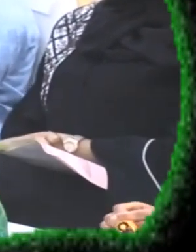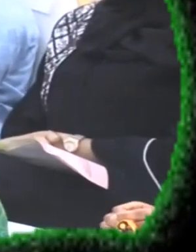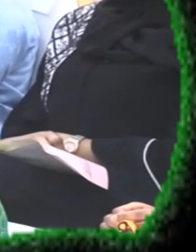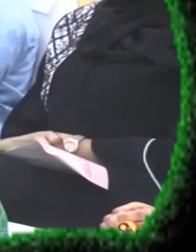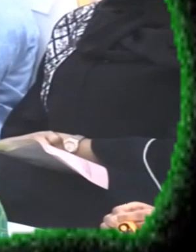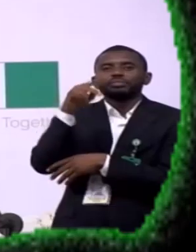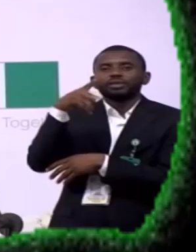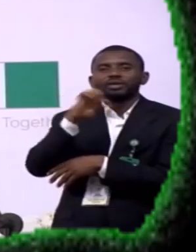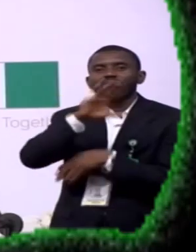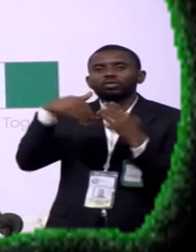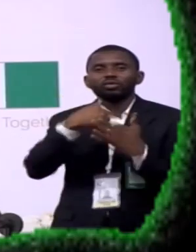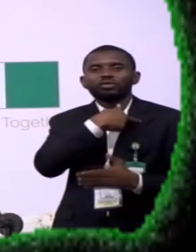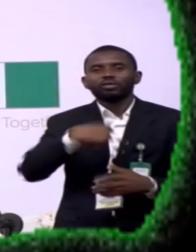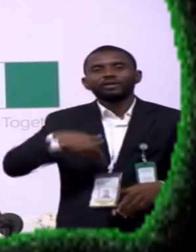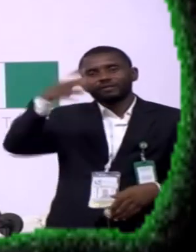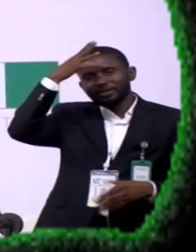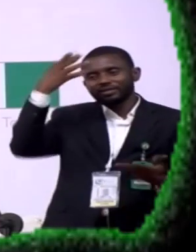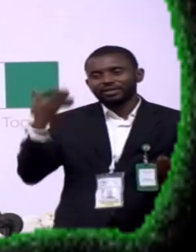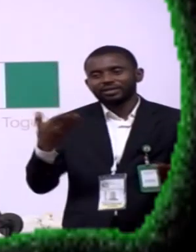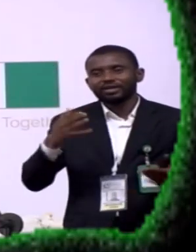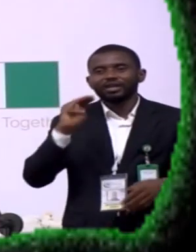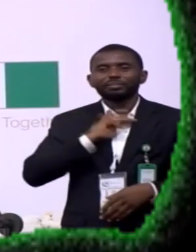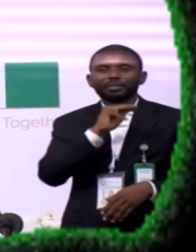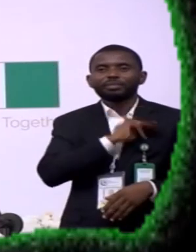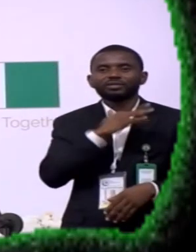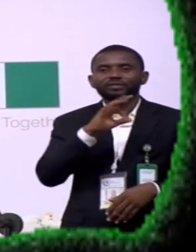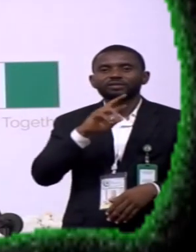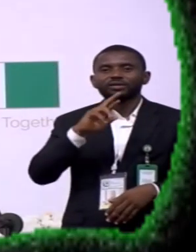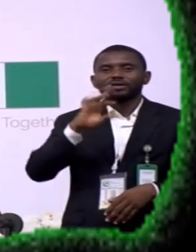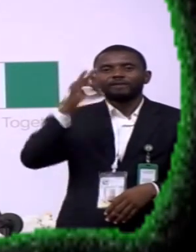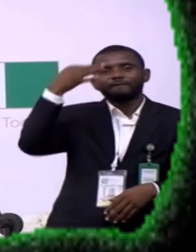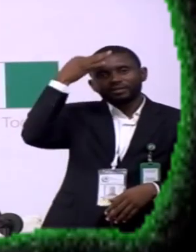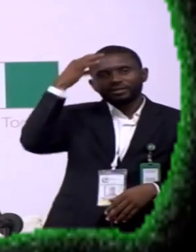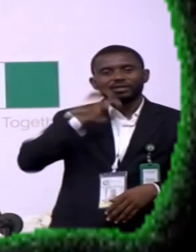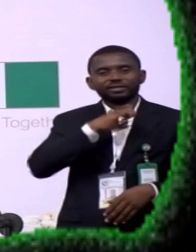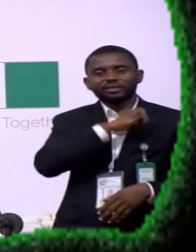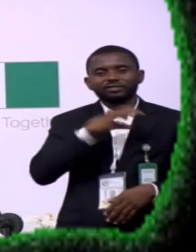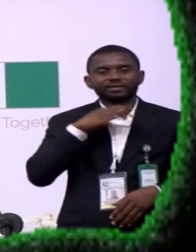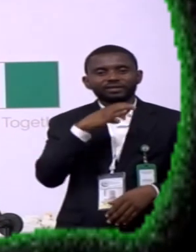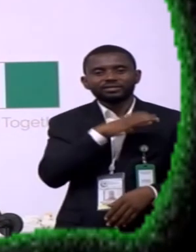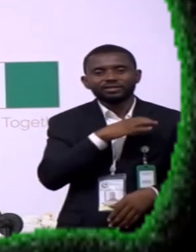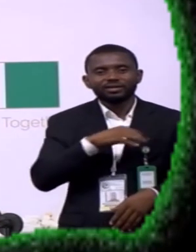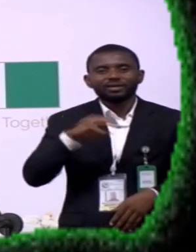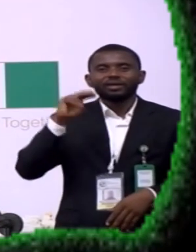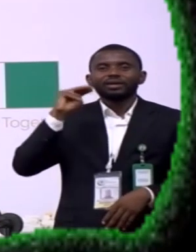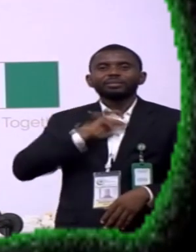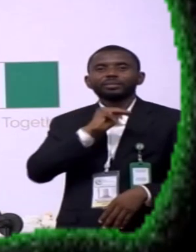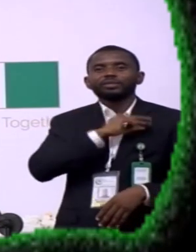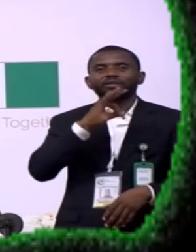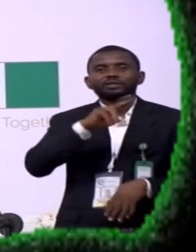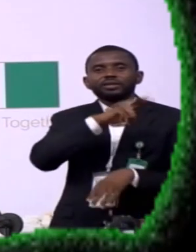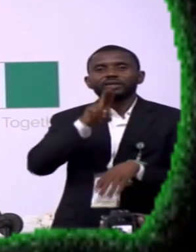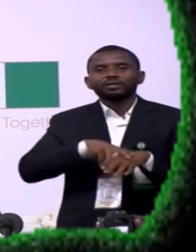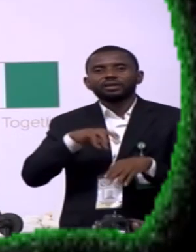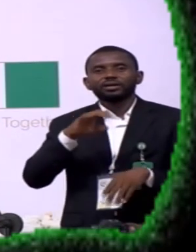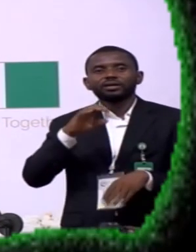here, members of the Federal Executive Council, members of the National